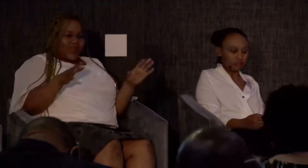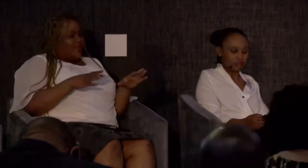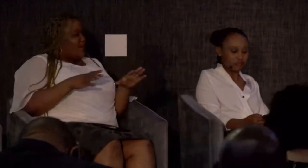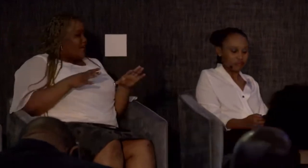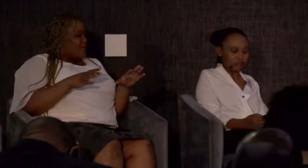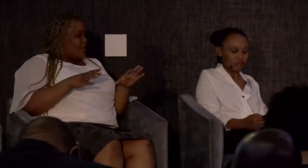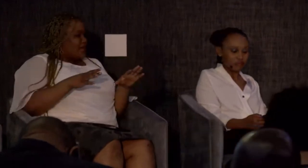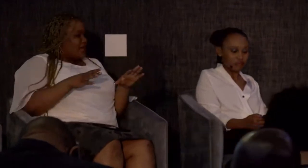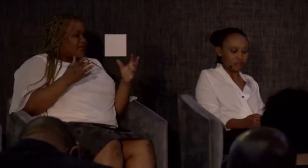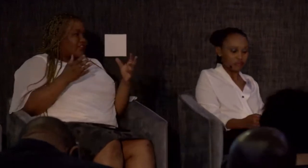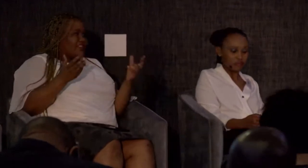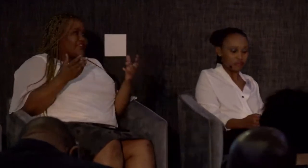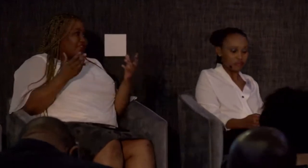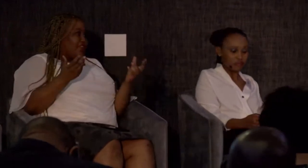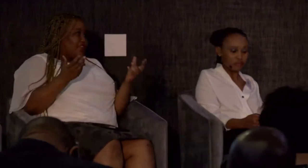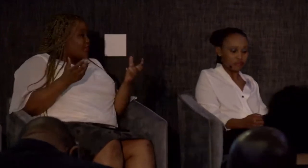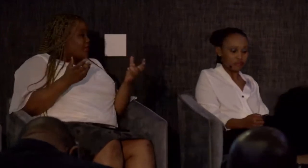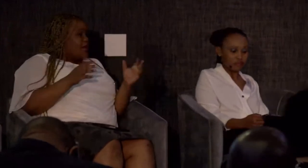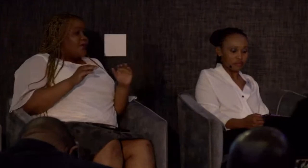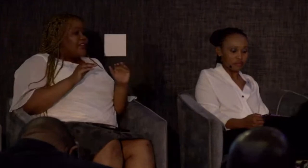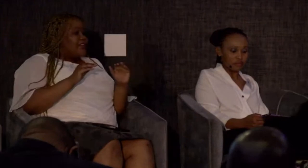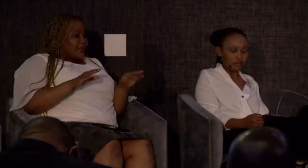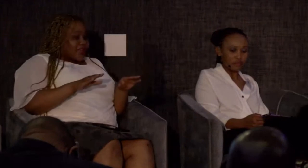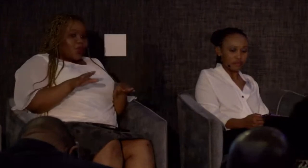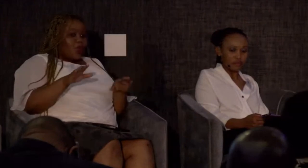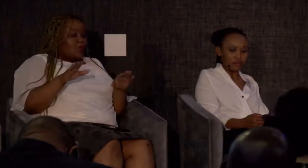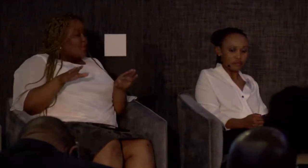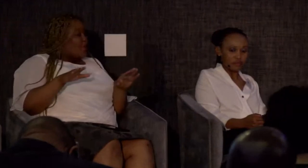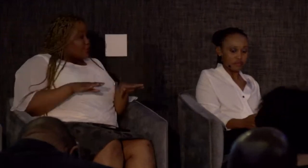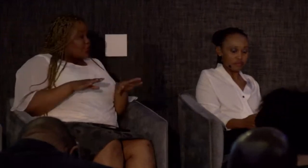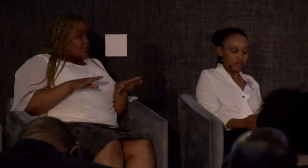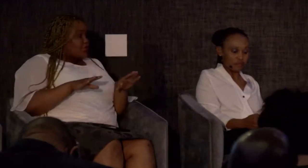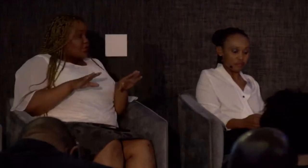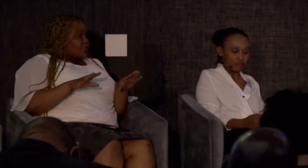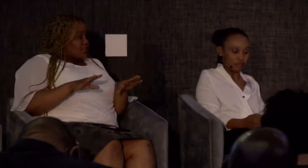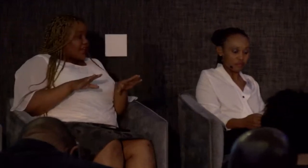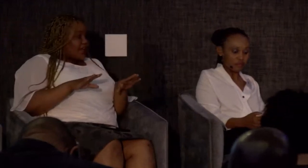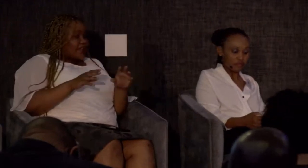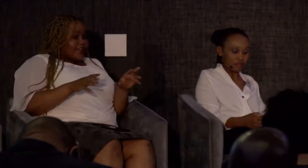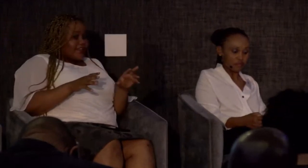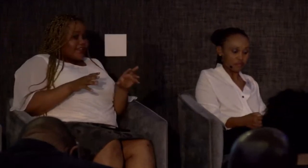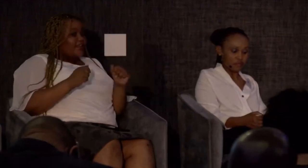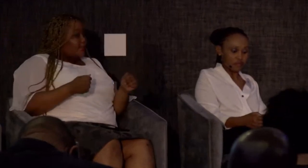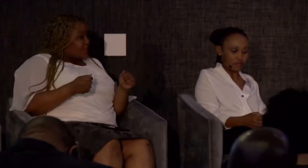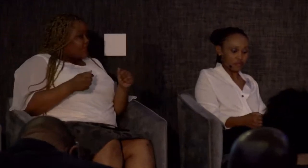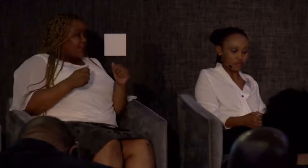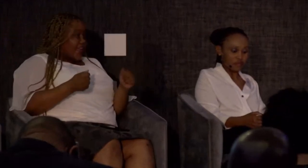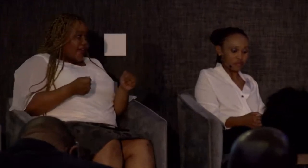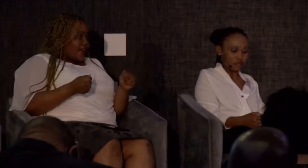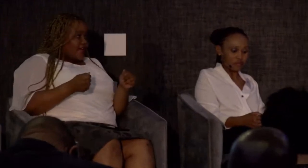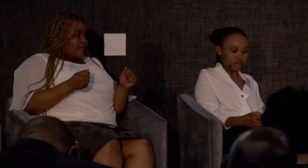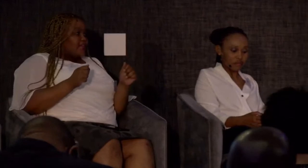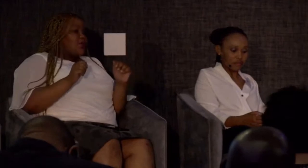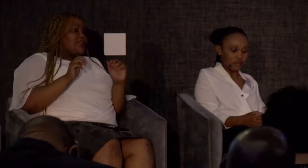somewhere, not necessarily in leadership, but that somewhere we do have food soldiers that are keen, that are innovative, that are